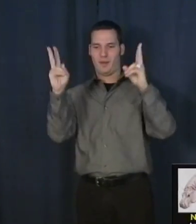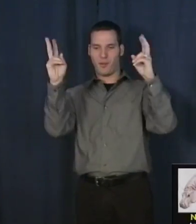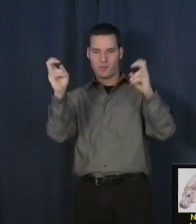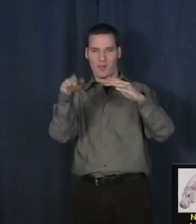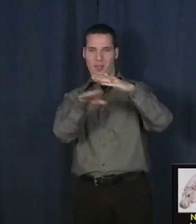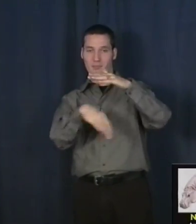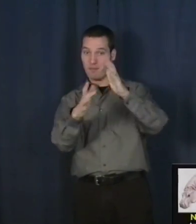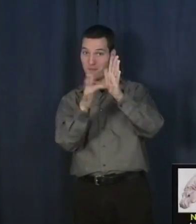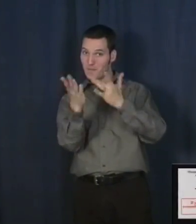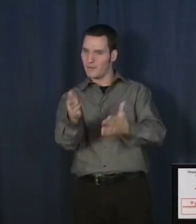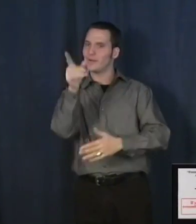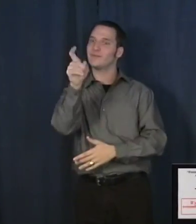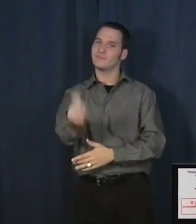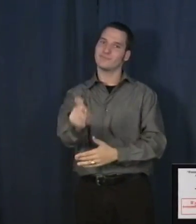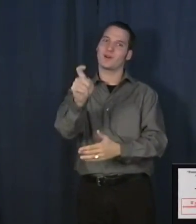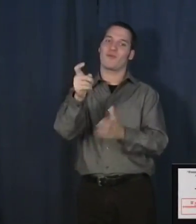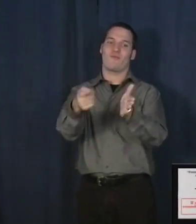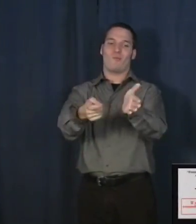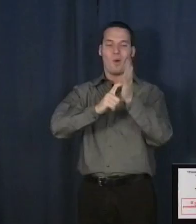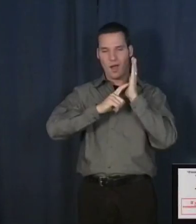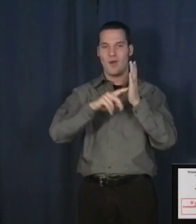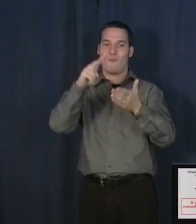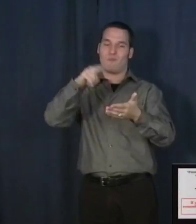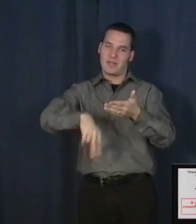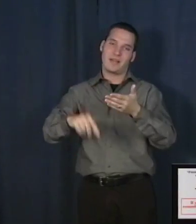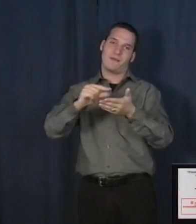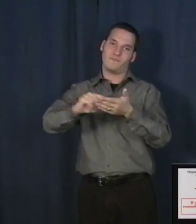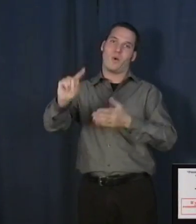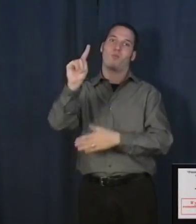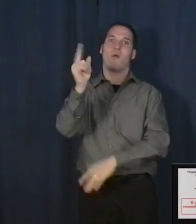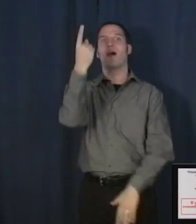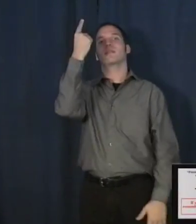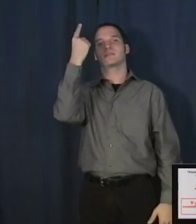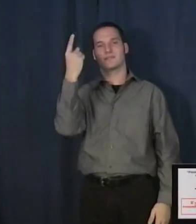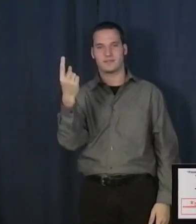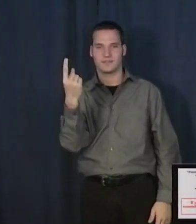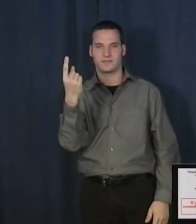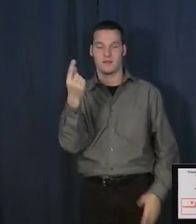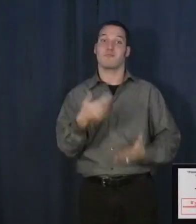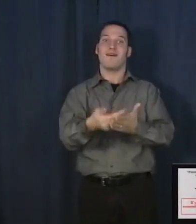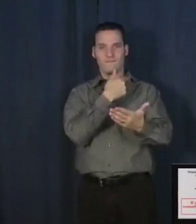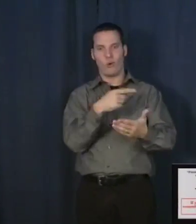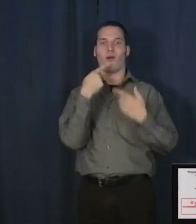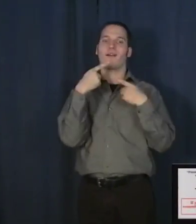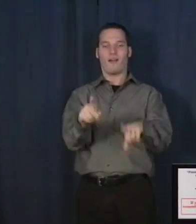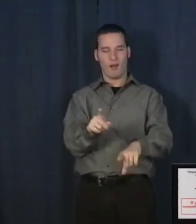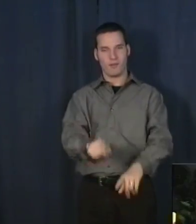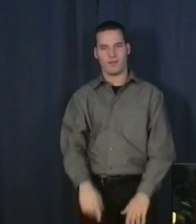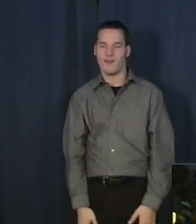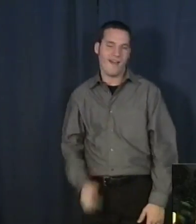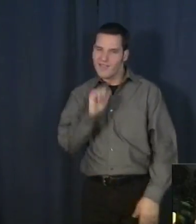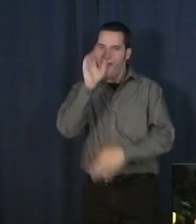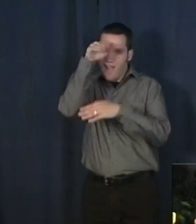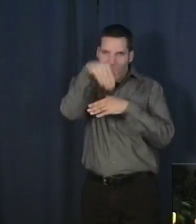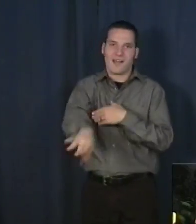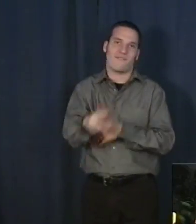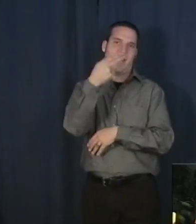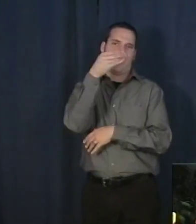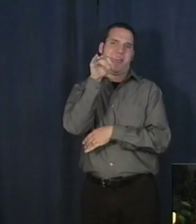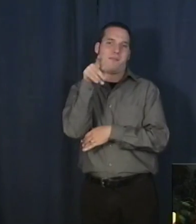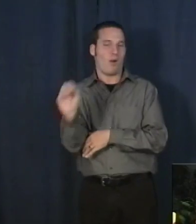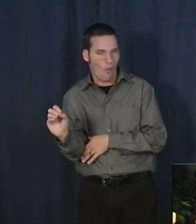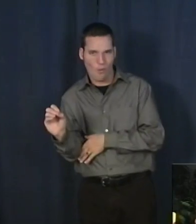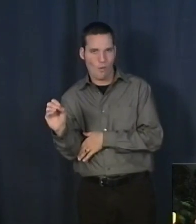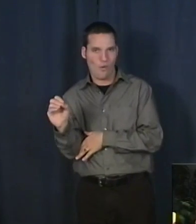those comments at the bottom of the Bible, they really should be required to read the passage at least once. You know, before they comment on it. It's not an elephant